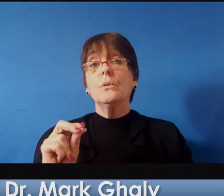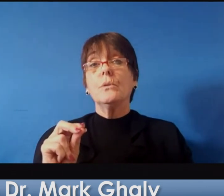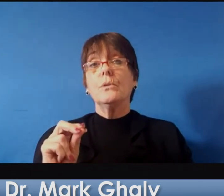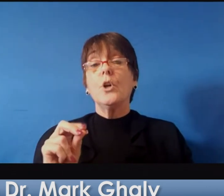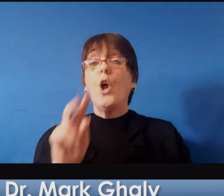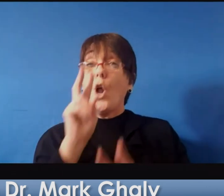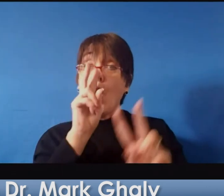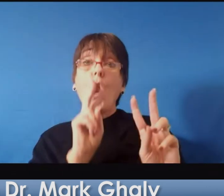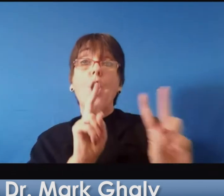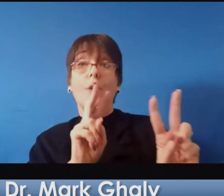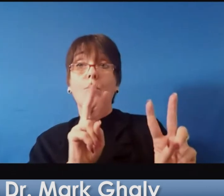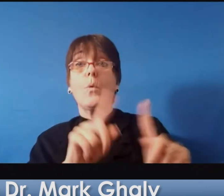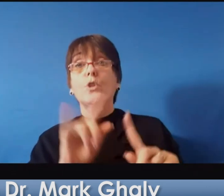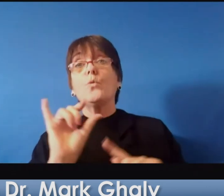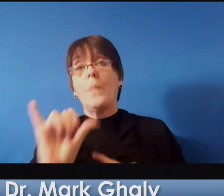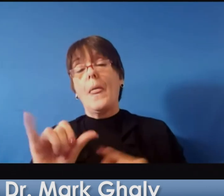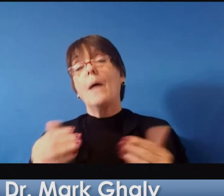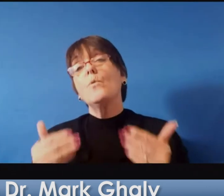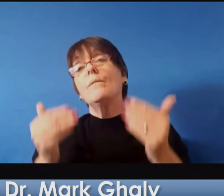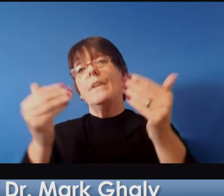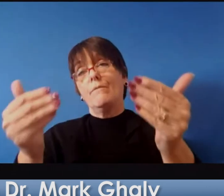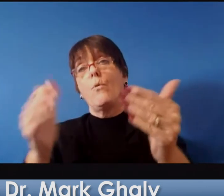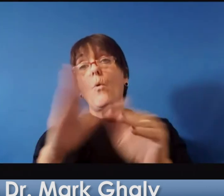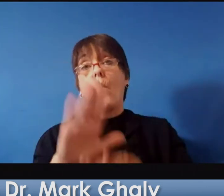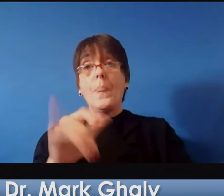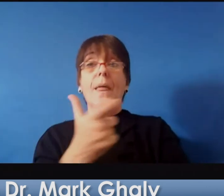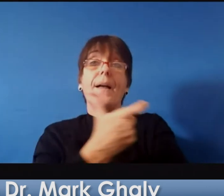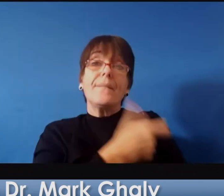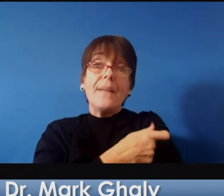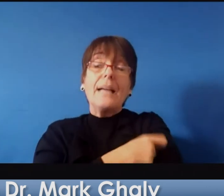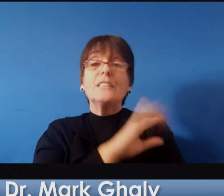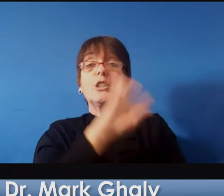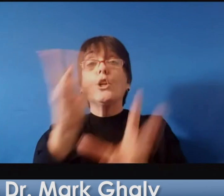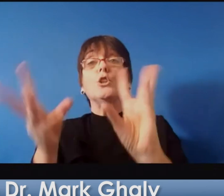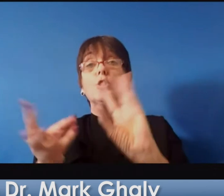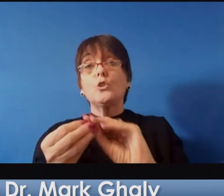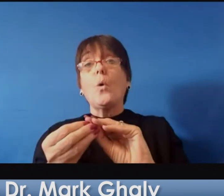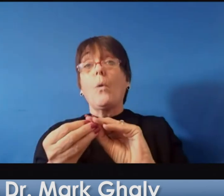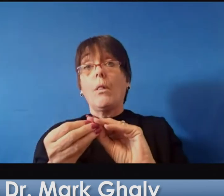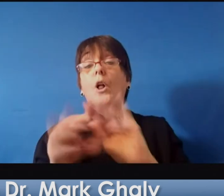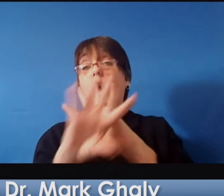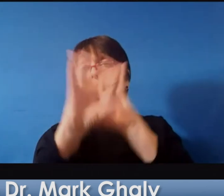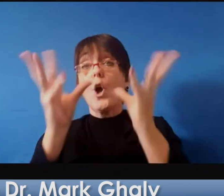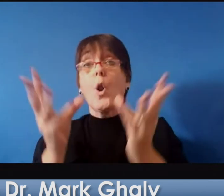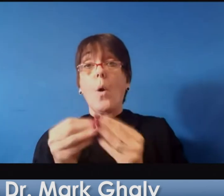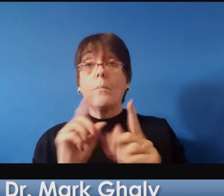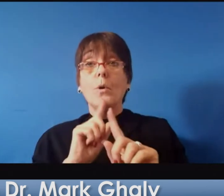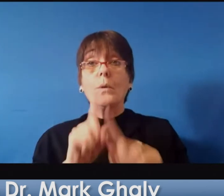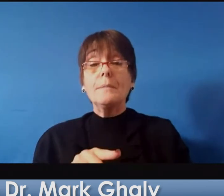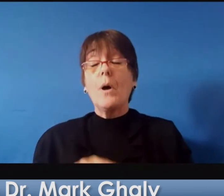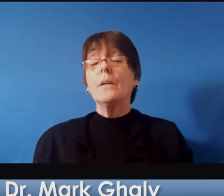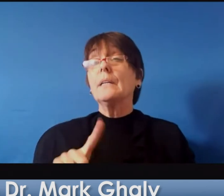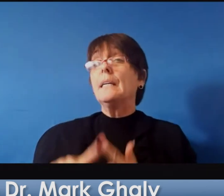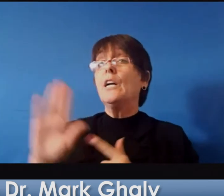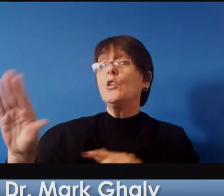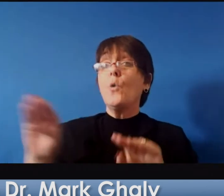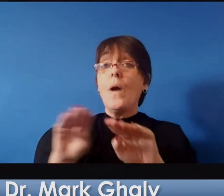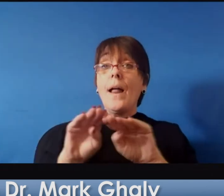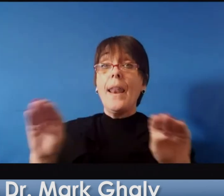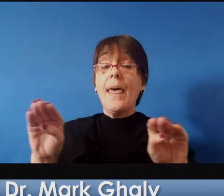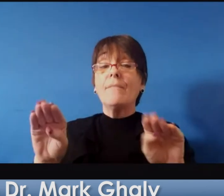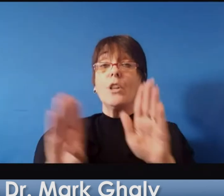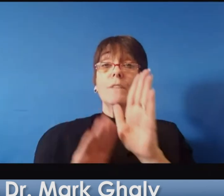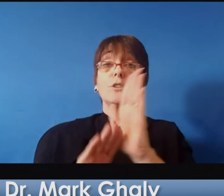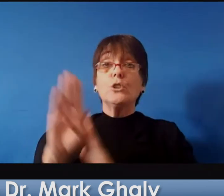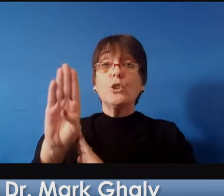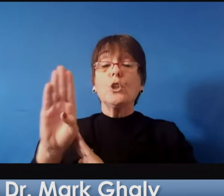look forward to that moving forward on the vaccine and the total global response. In your question about the level of surge,